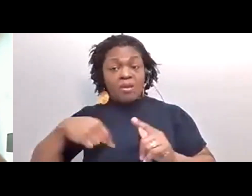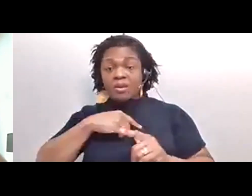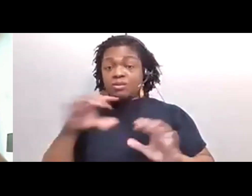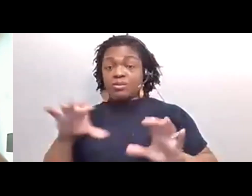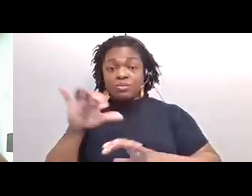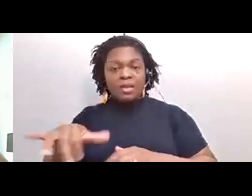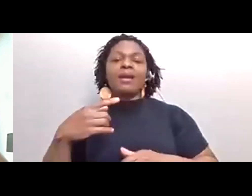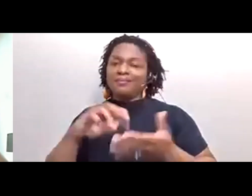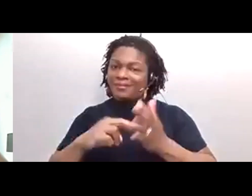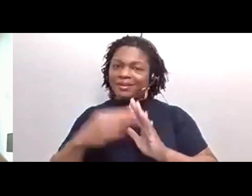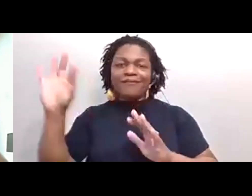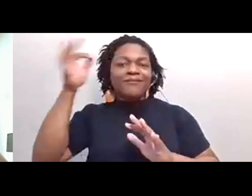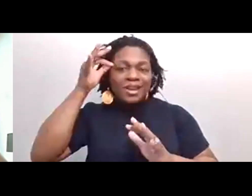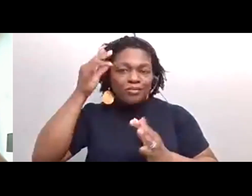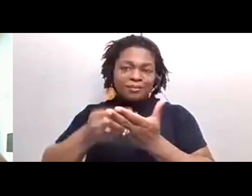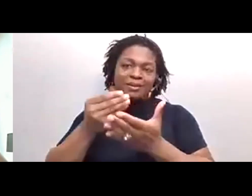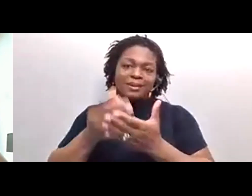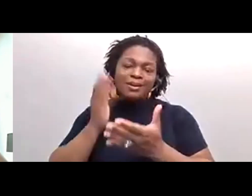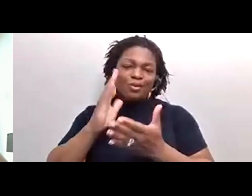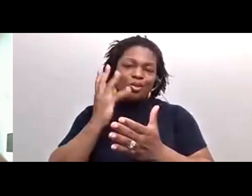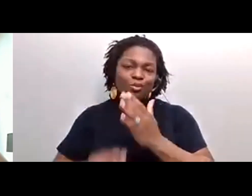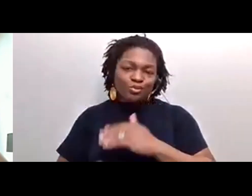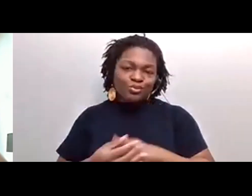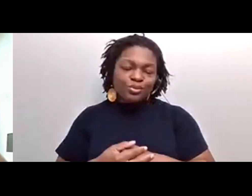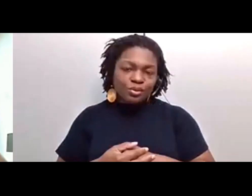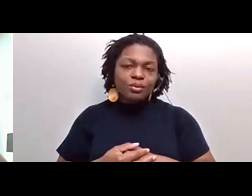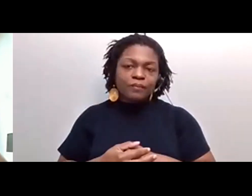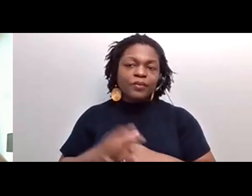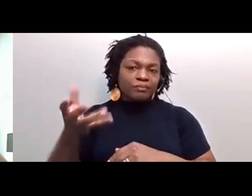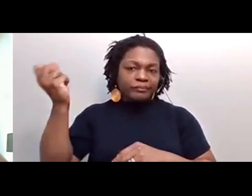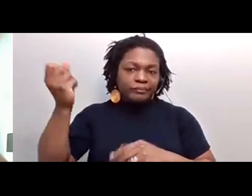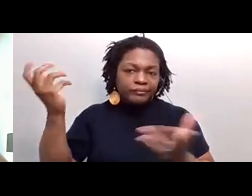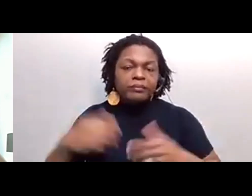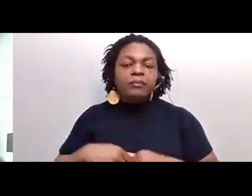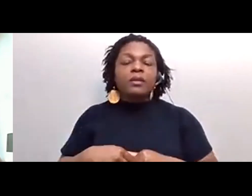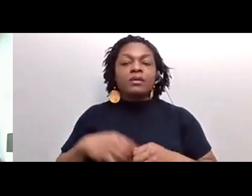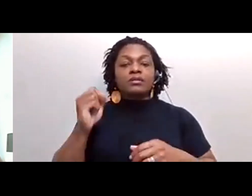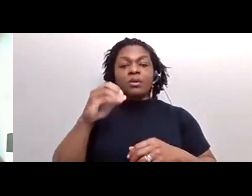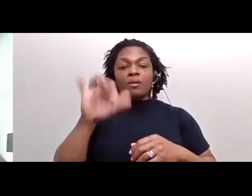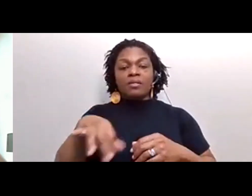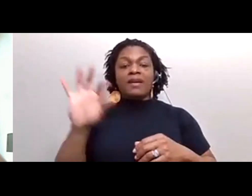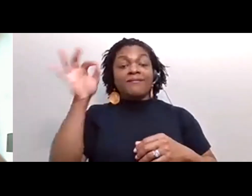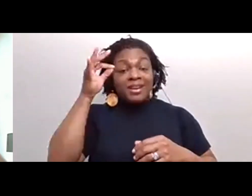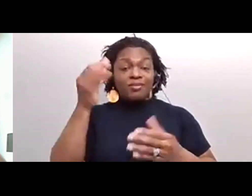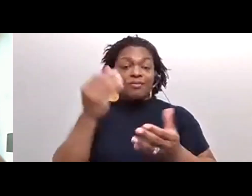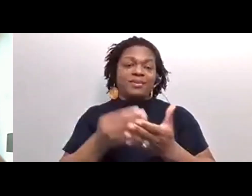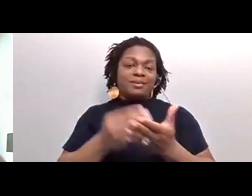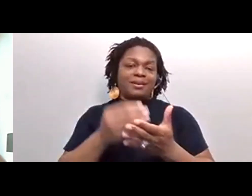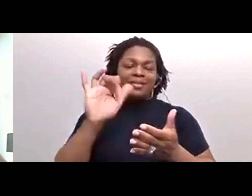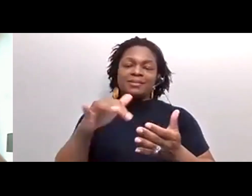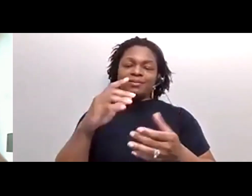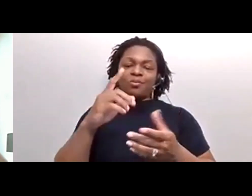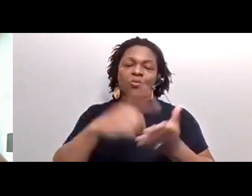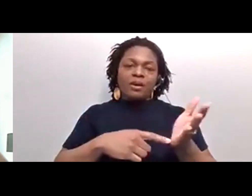funding. So the loss of federal funding is what generated the fiscal note. So I just wanted to share those two things.